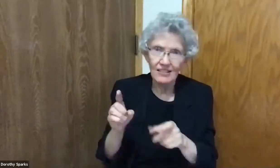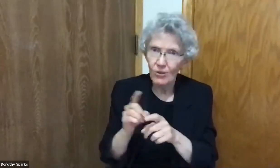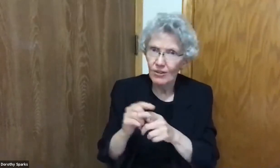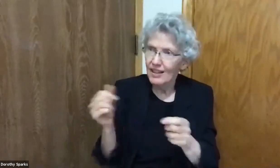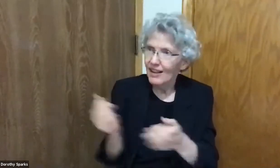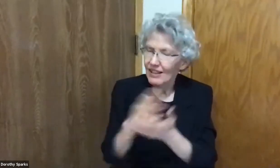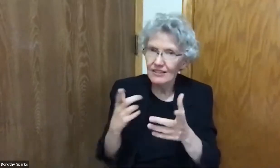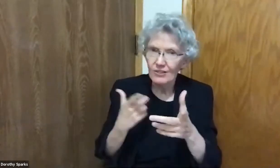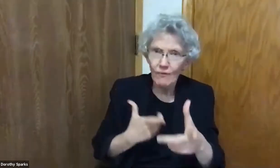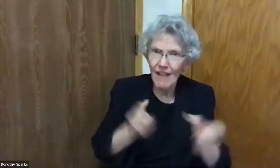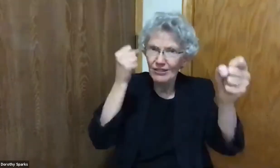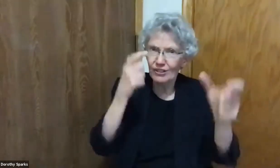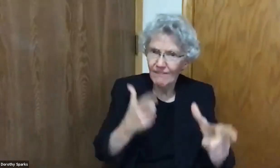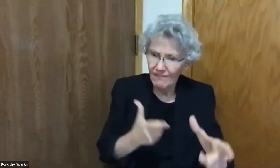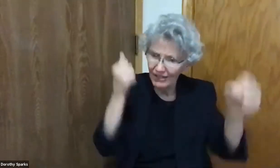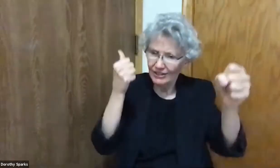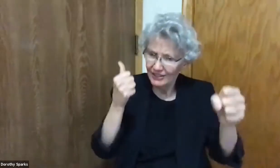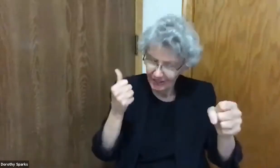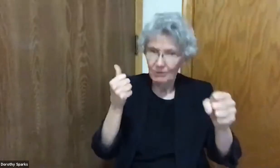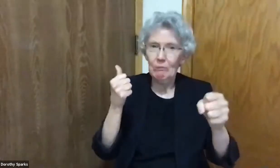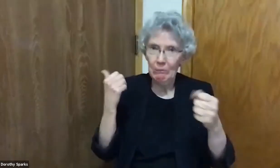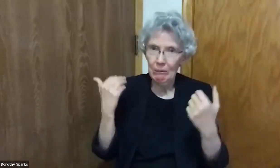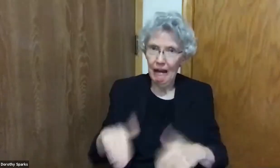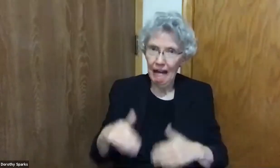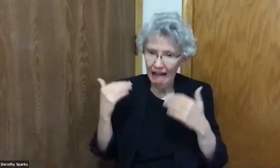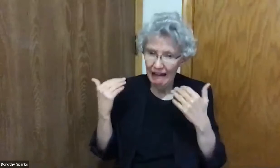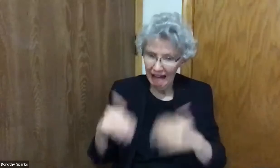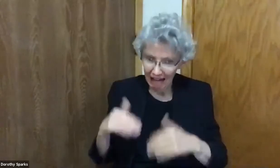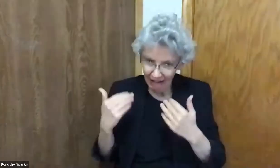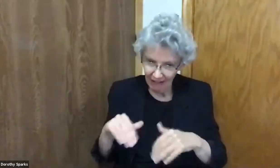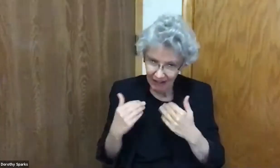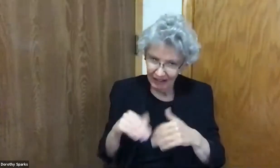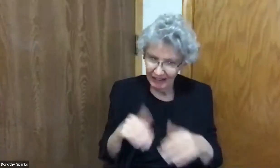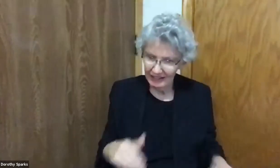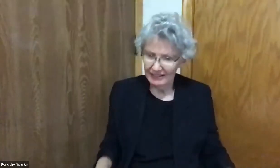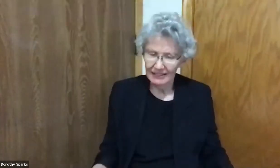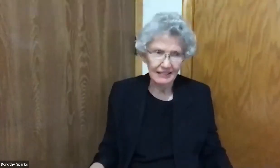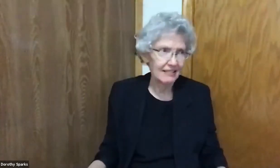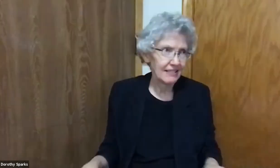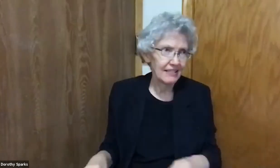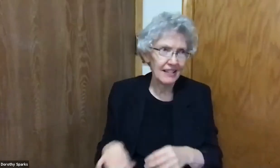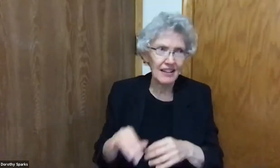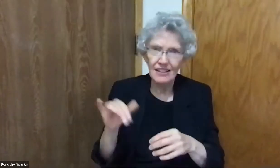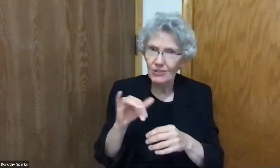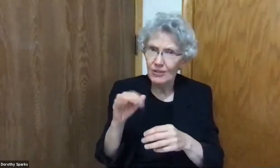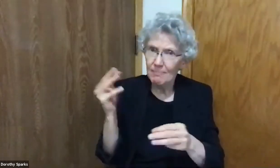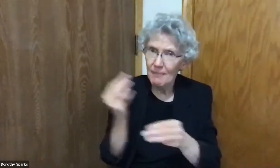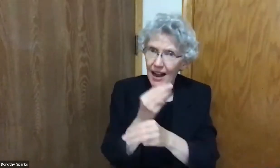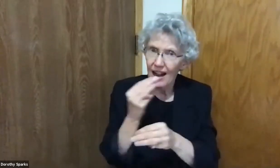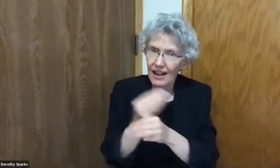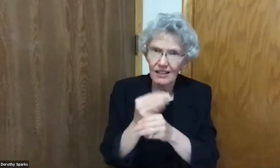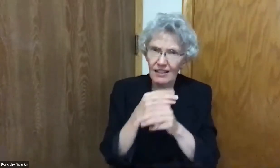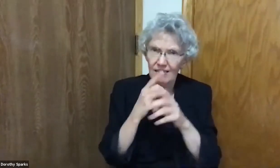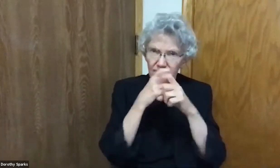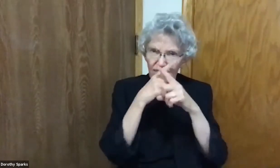throughout time and history, and how everything seems to be moving at such a fast pace. Everything's